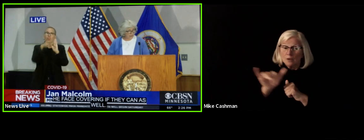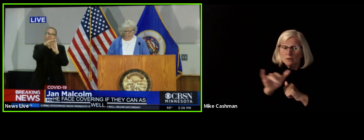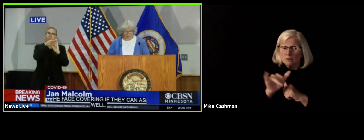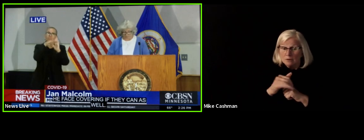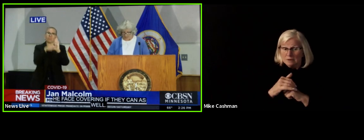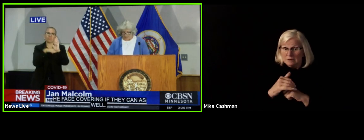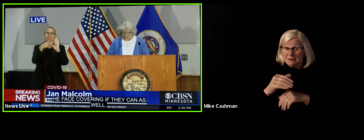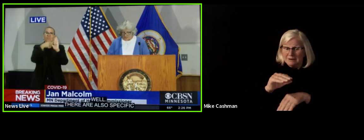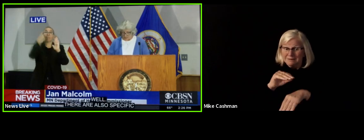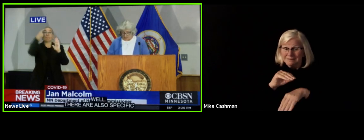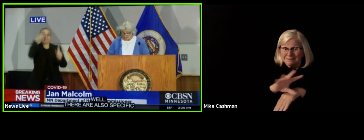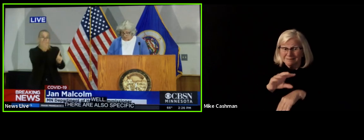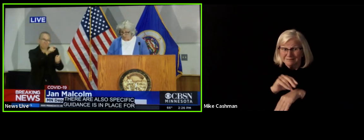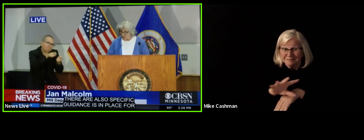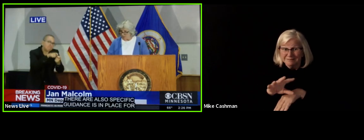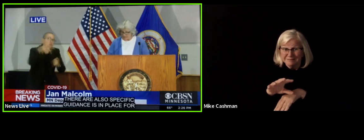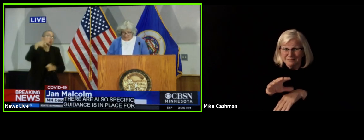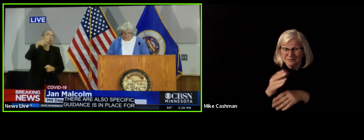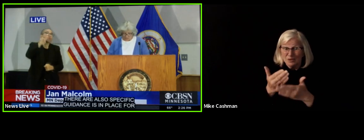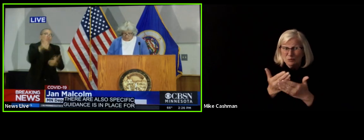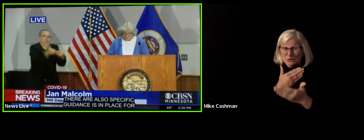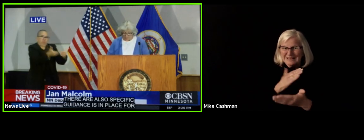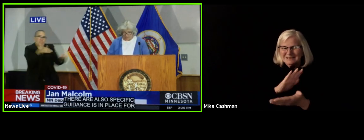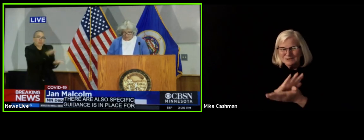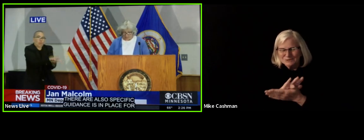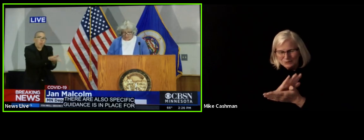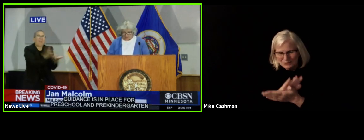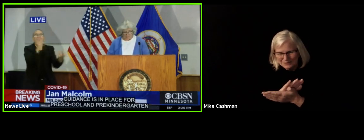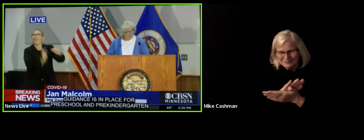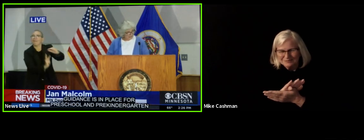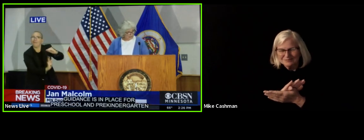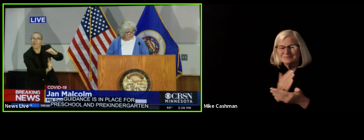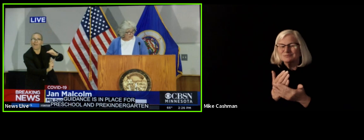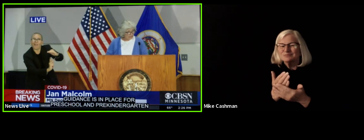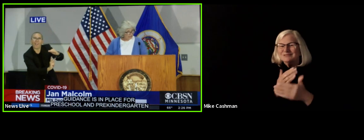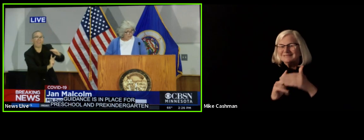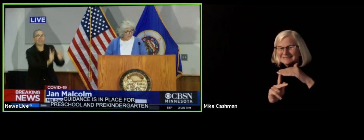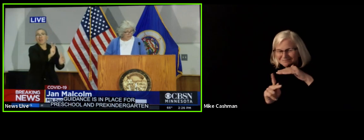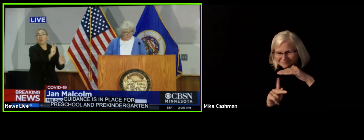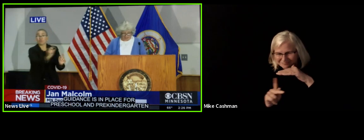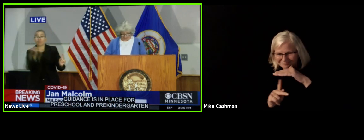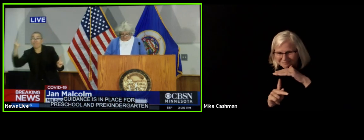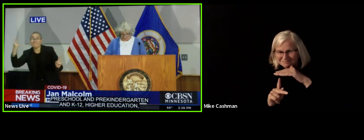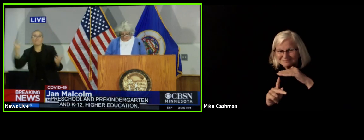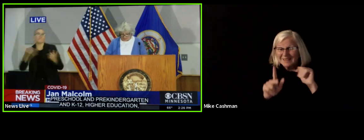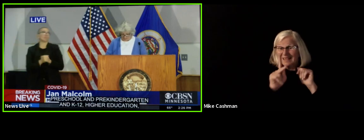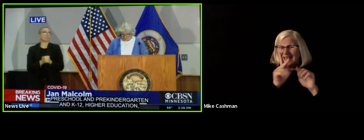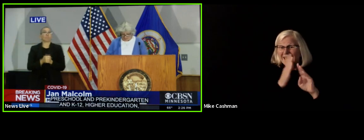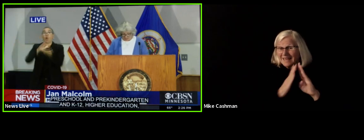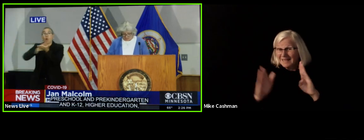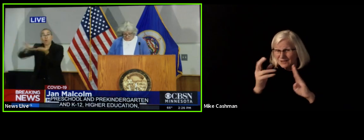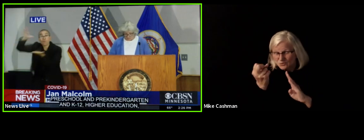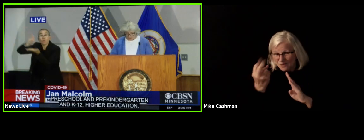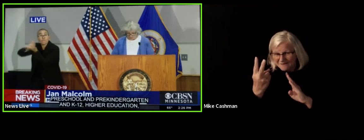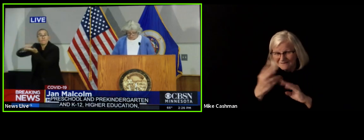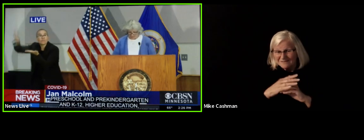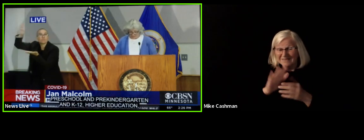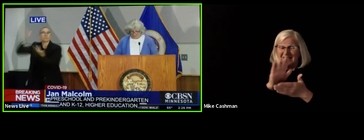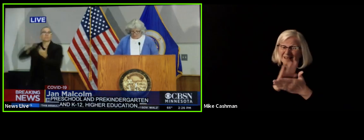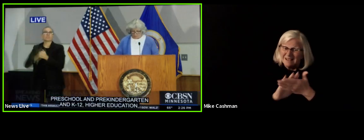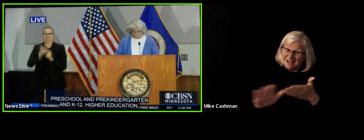preschool and pre-kindergarten and K-12, higher education that are all spelled out in the guidance as